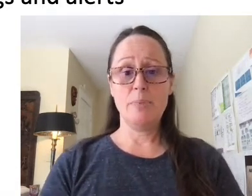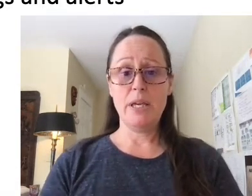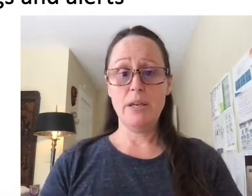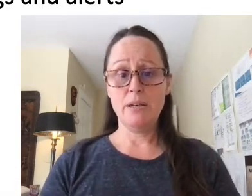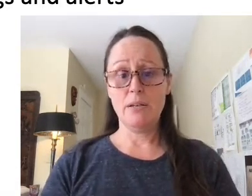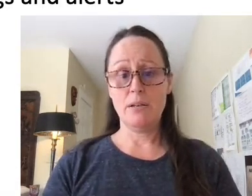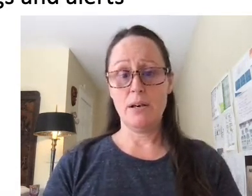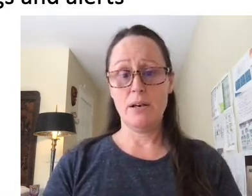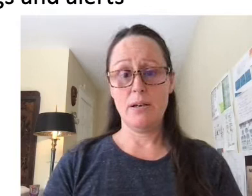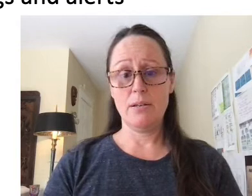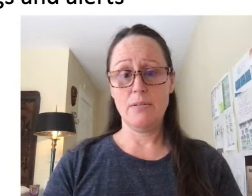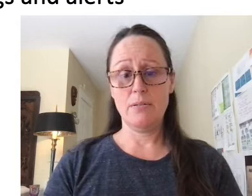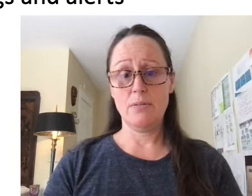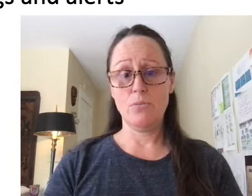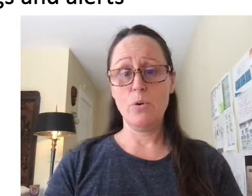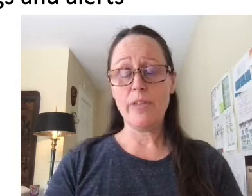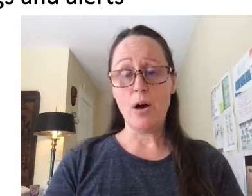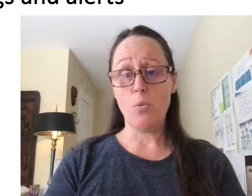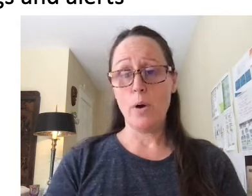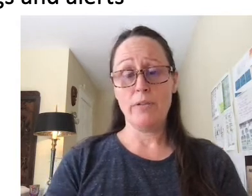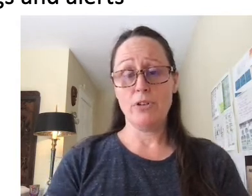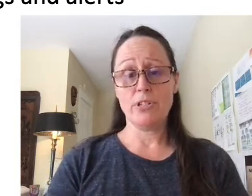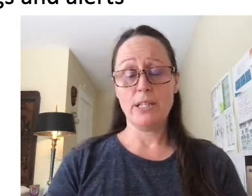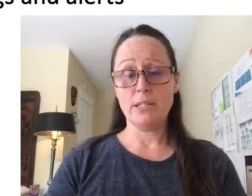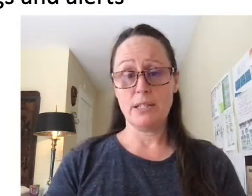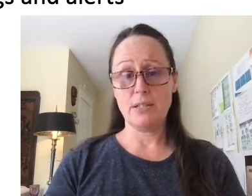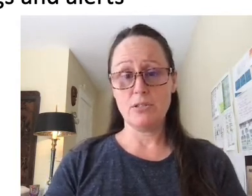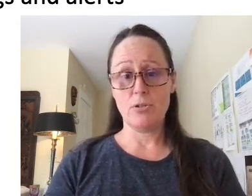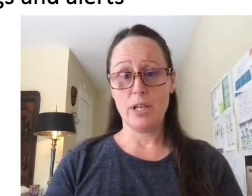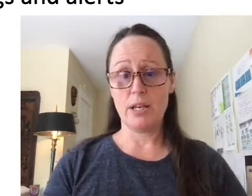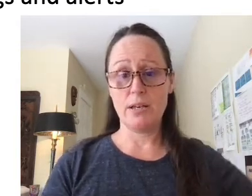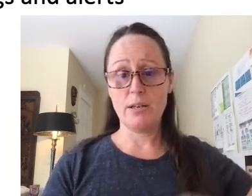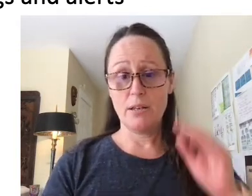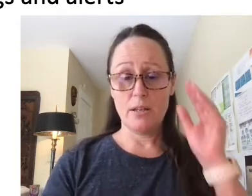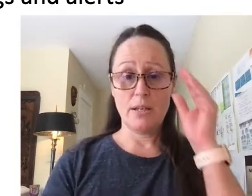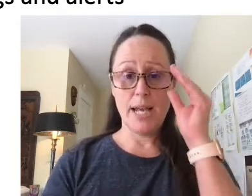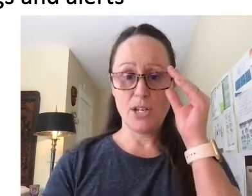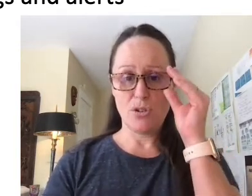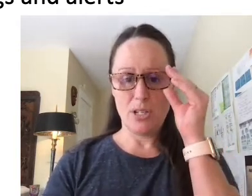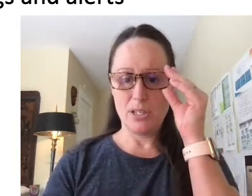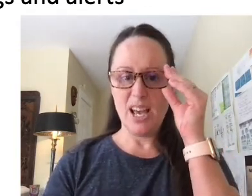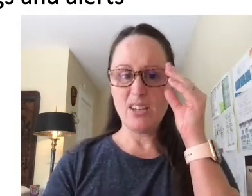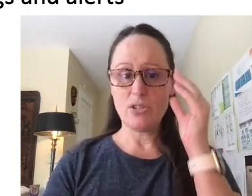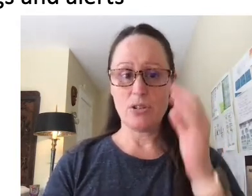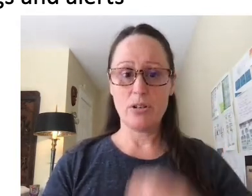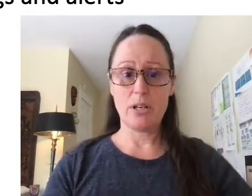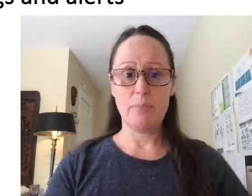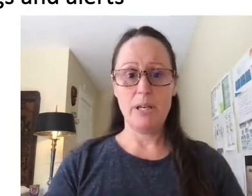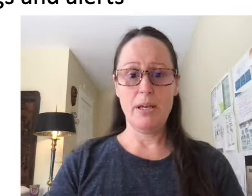be without one of your senses during a natural disaster can be